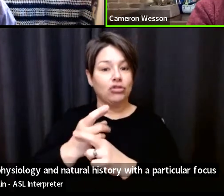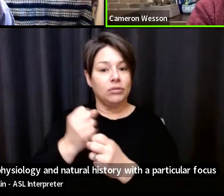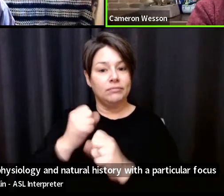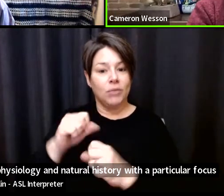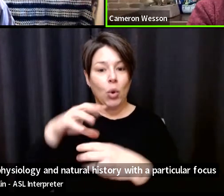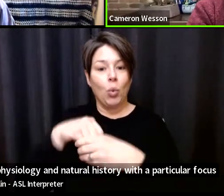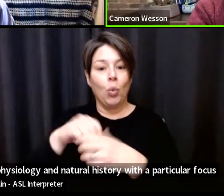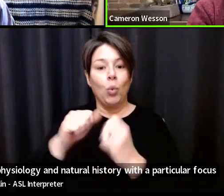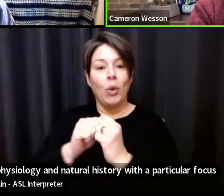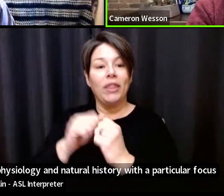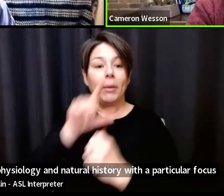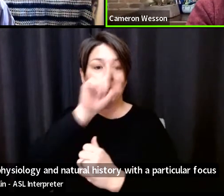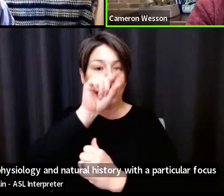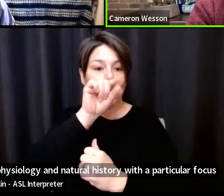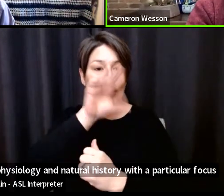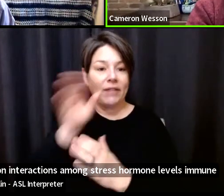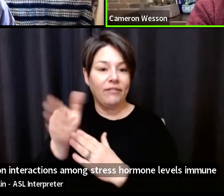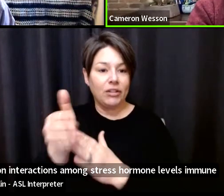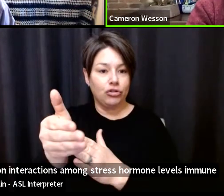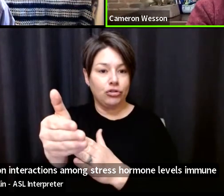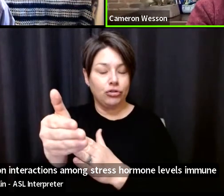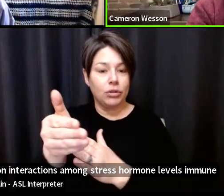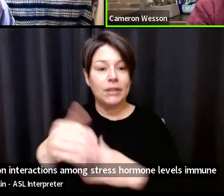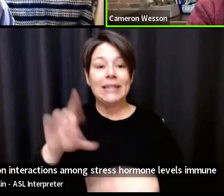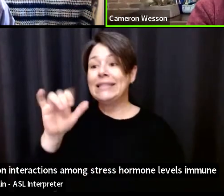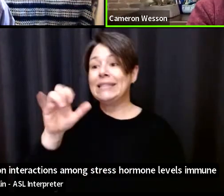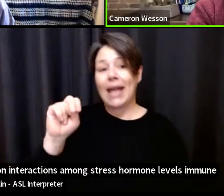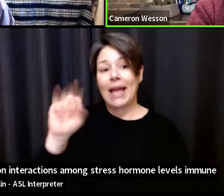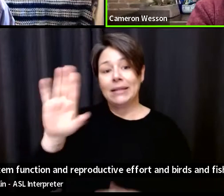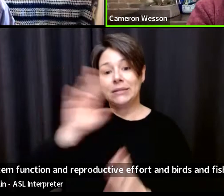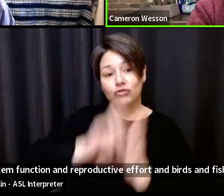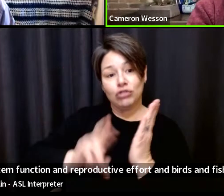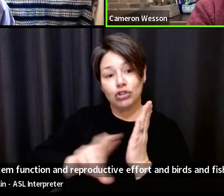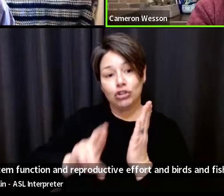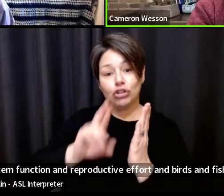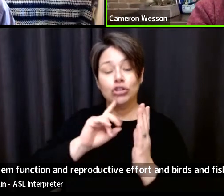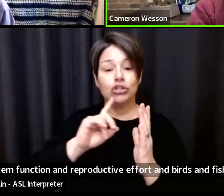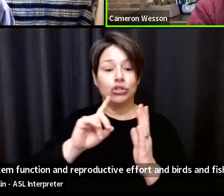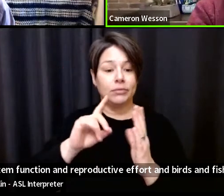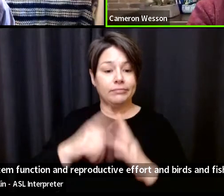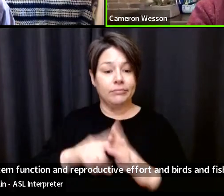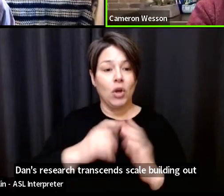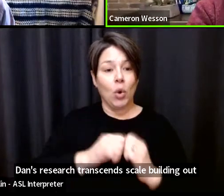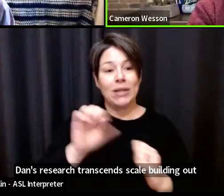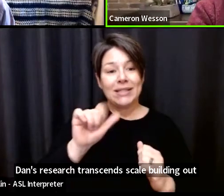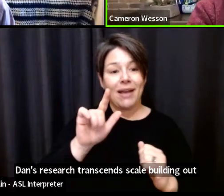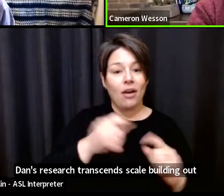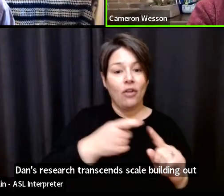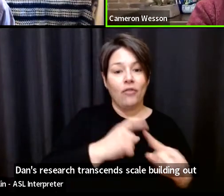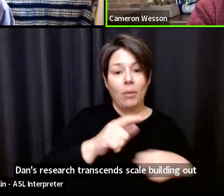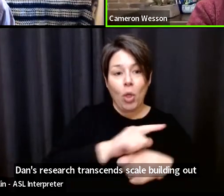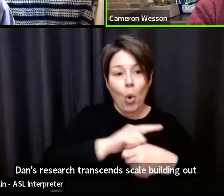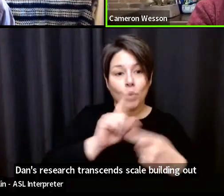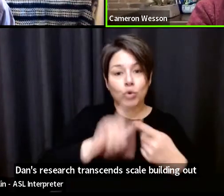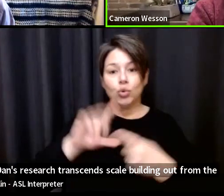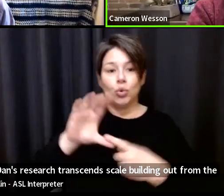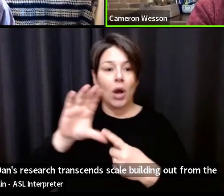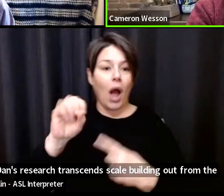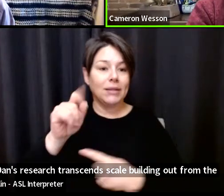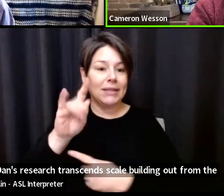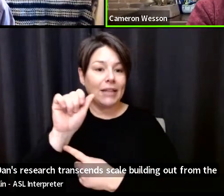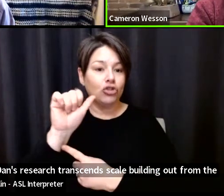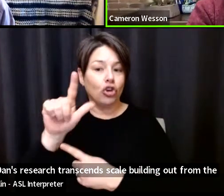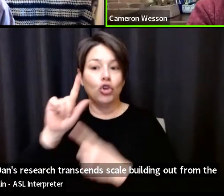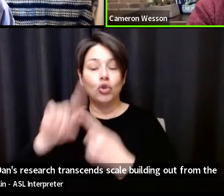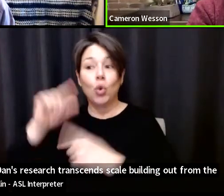birds and fish. Dan's research transcends scale, building out from the local to the continental and global, and